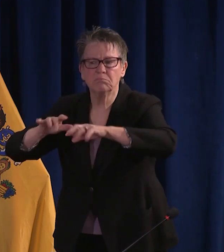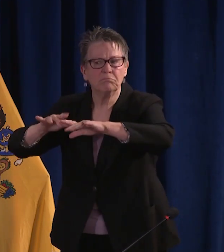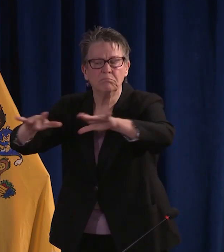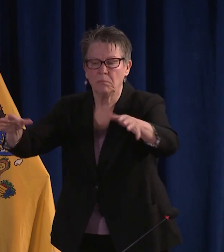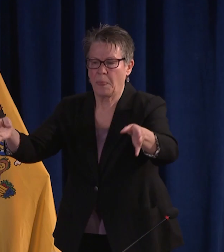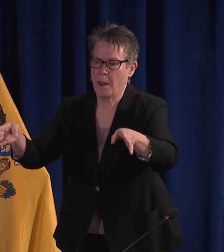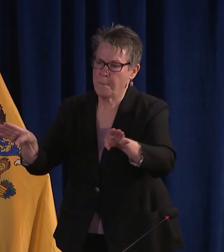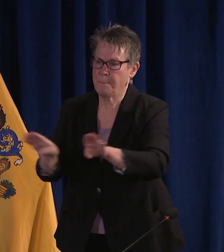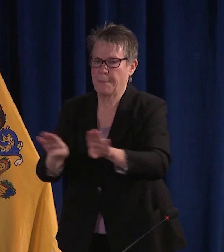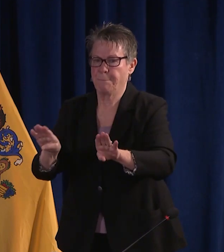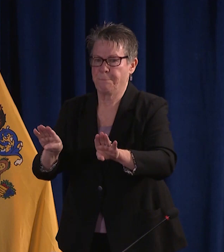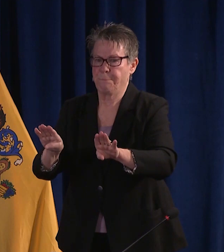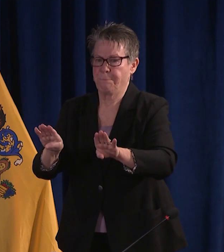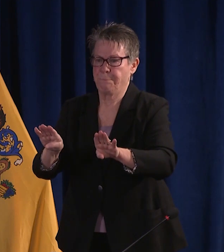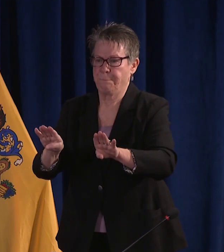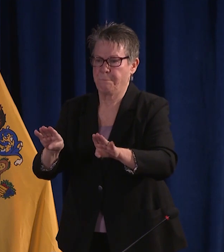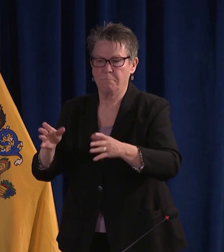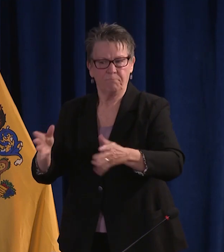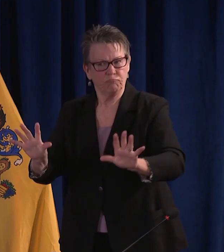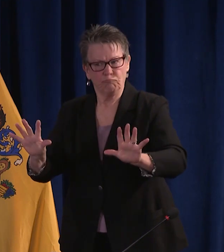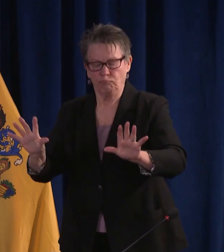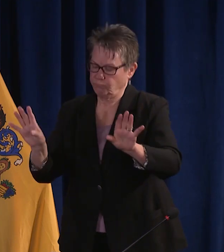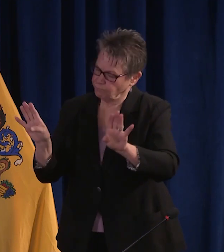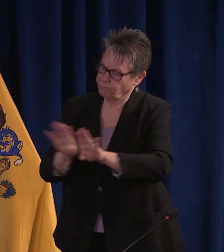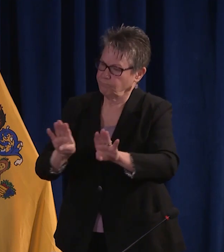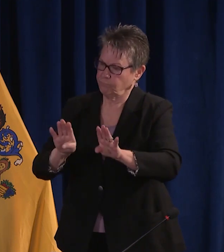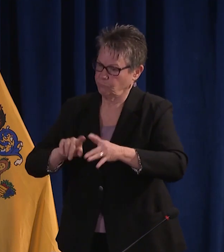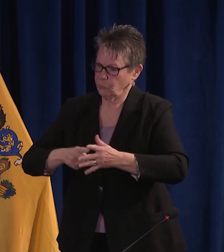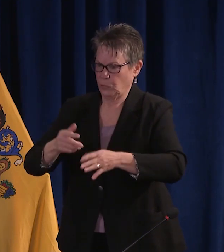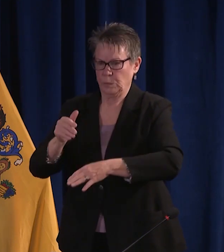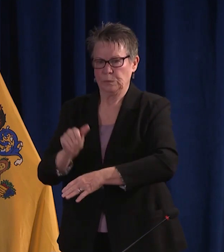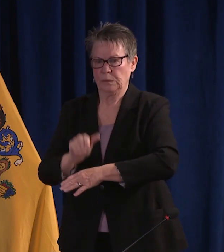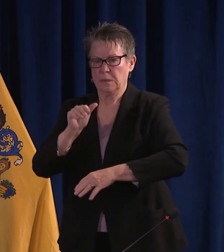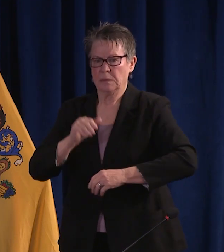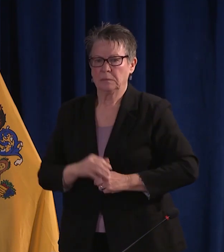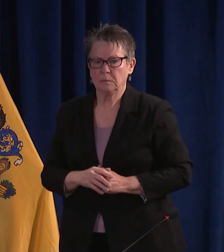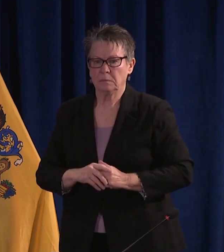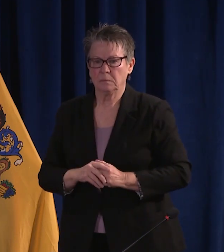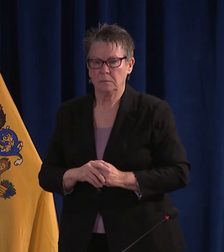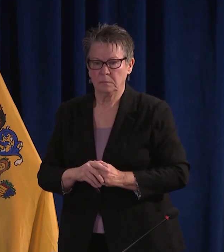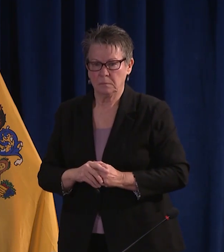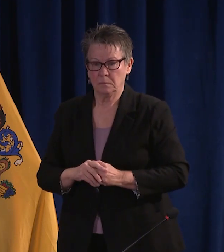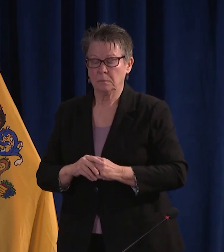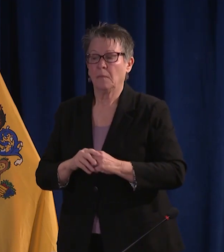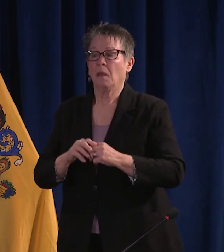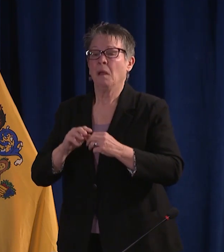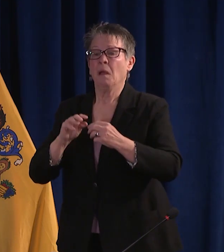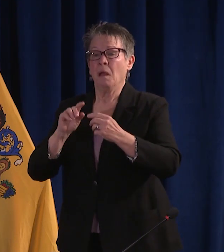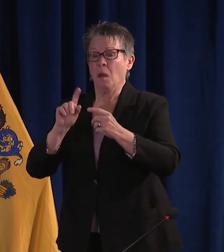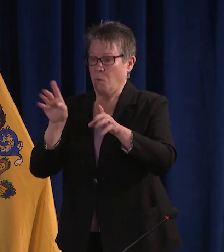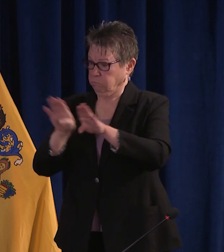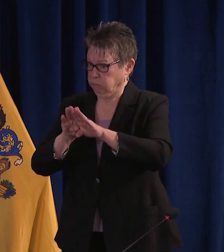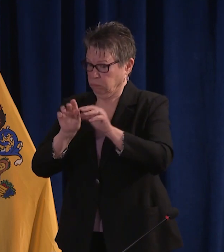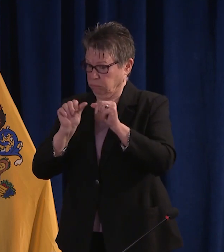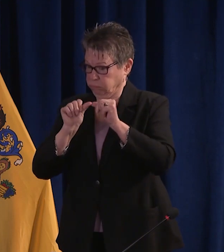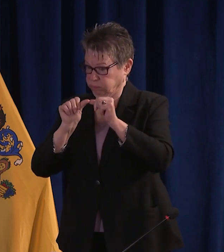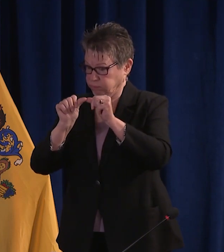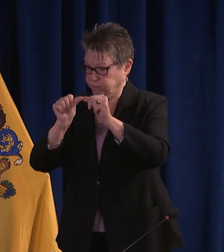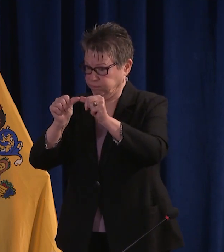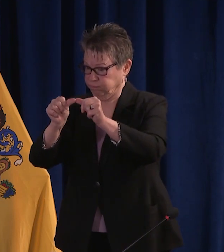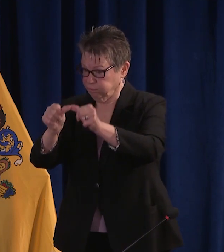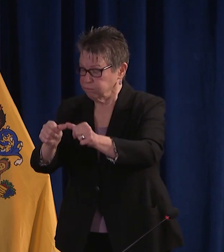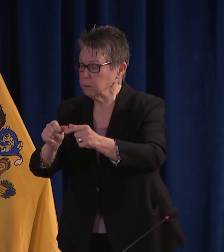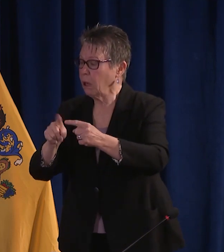entrances separate from the general mall entrances may remain open under the same rules and regulations we announced yesterday